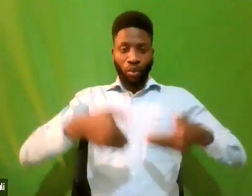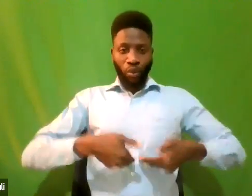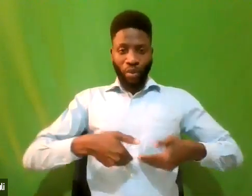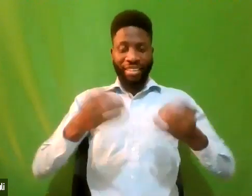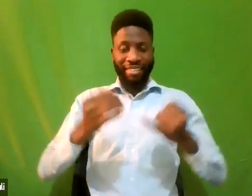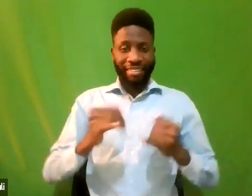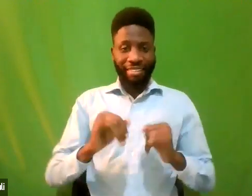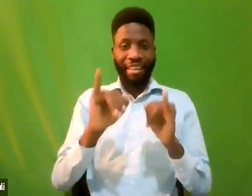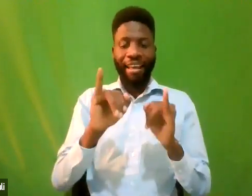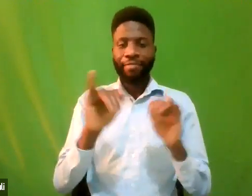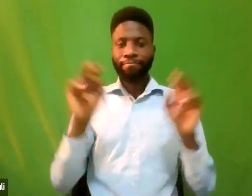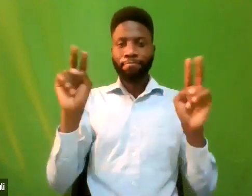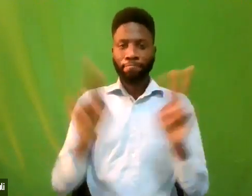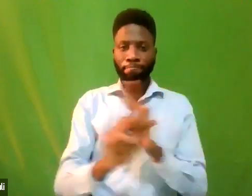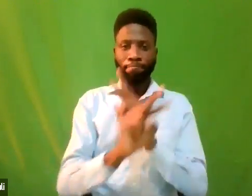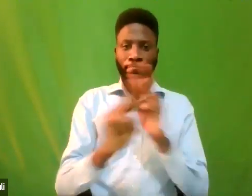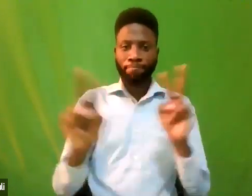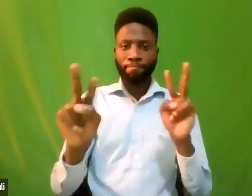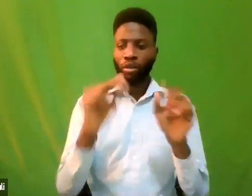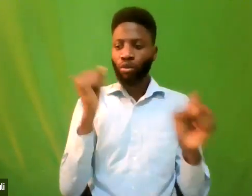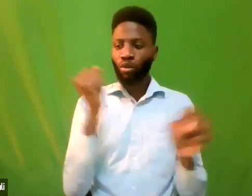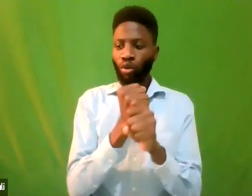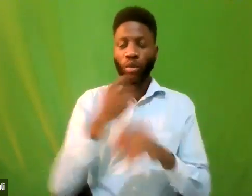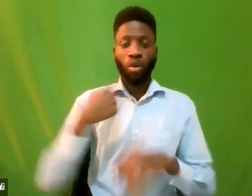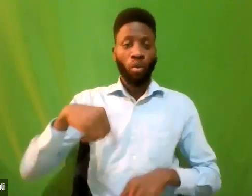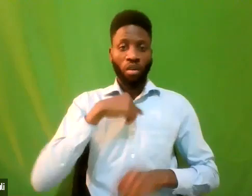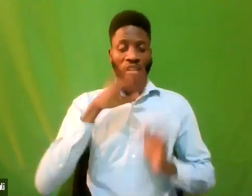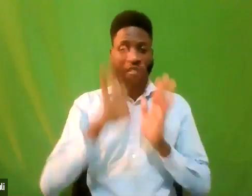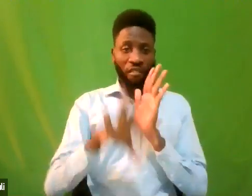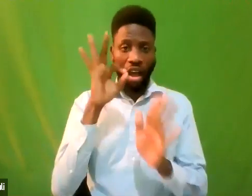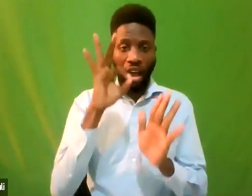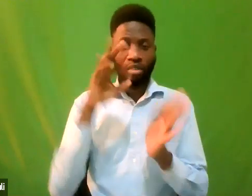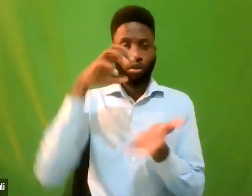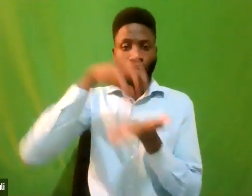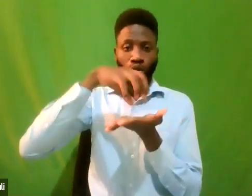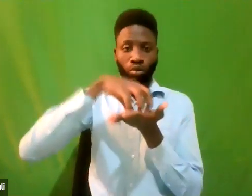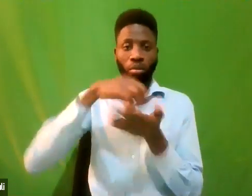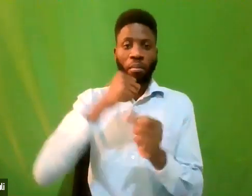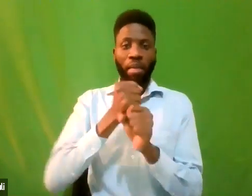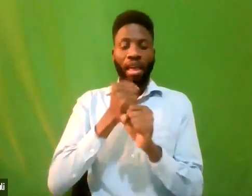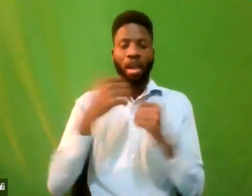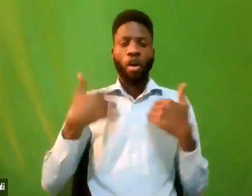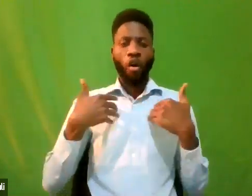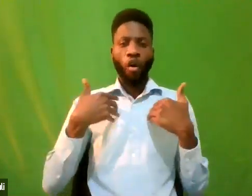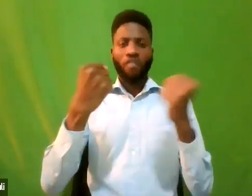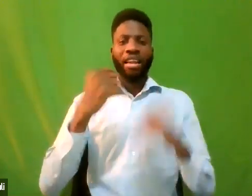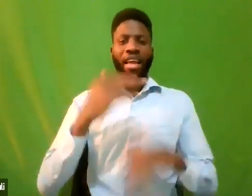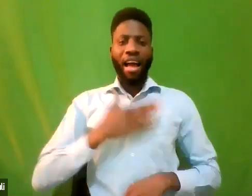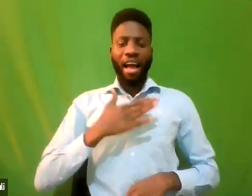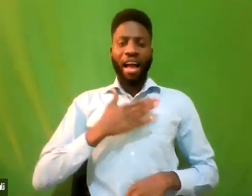job industry, we face situations that lower our confidence and morale. How were you able to